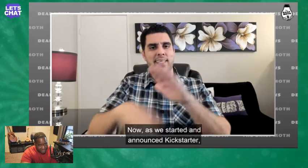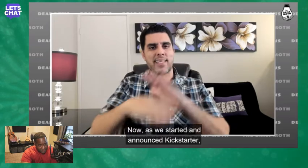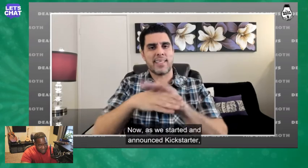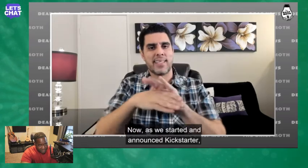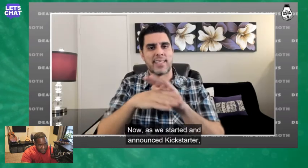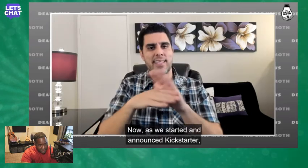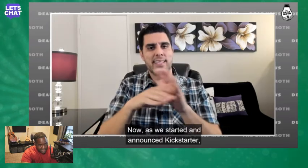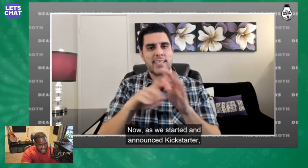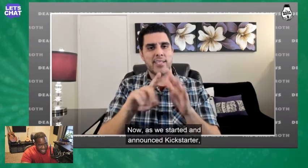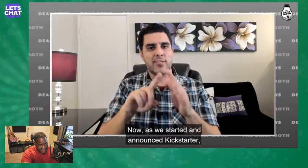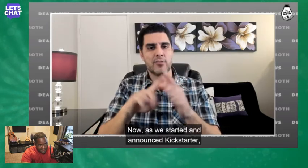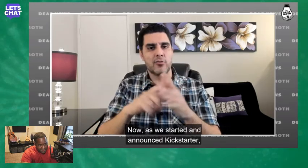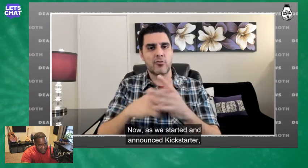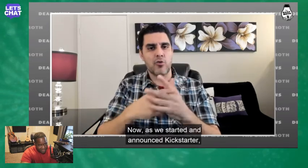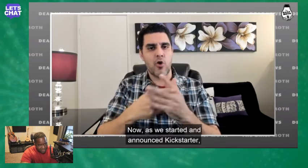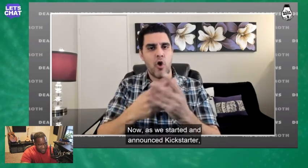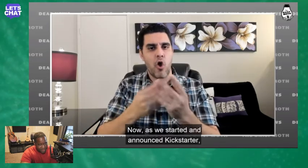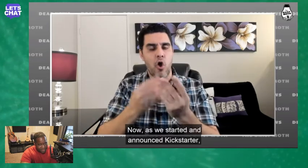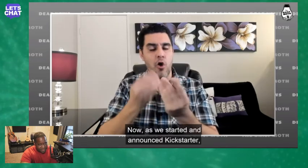start